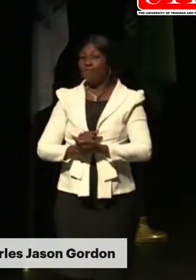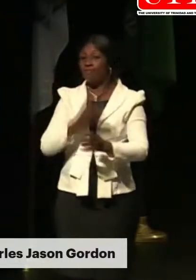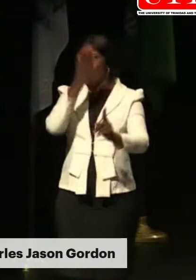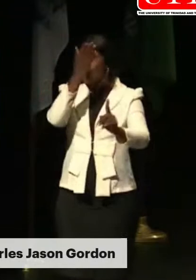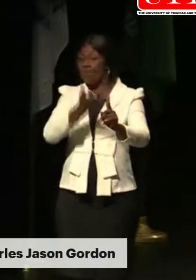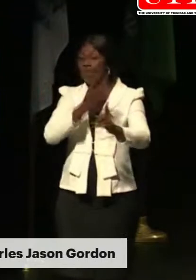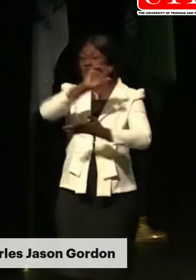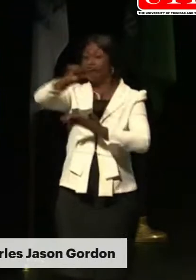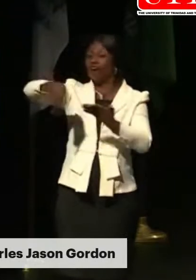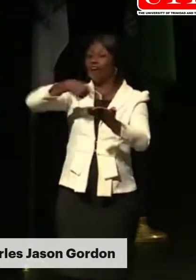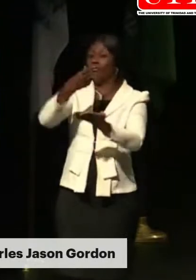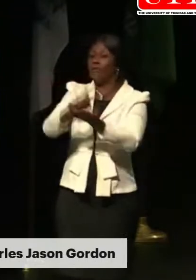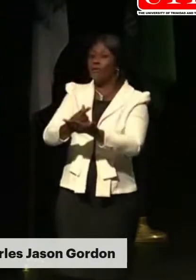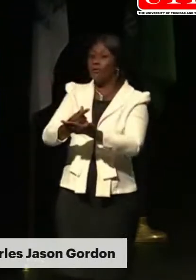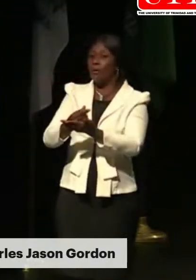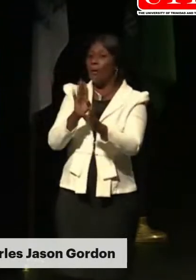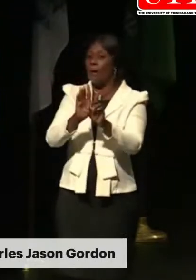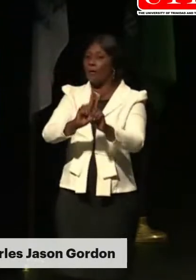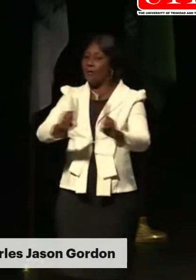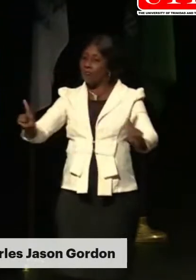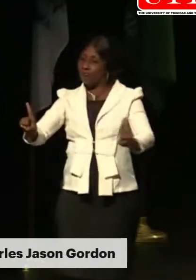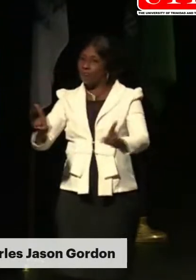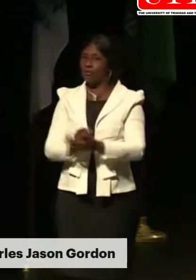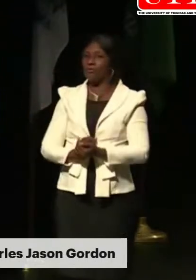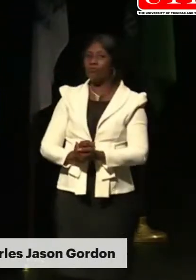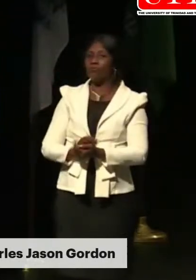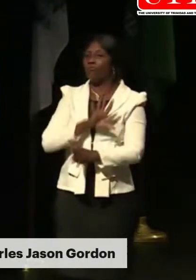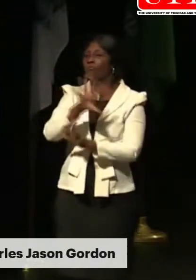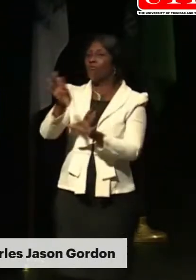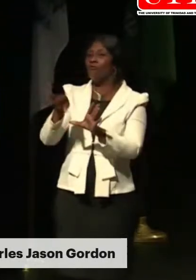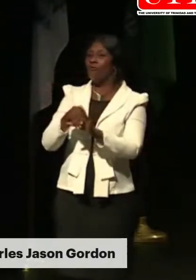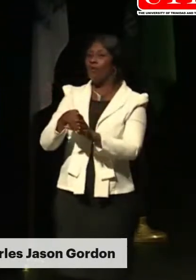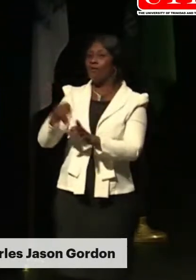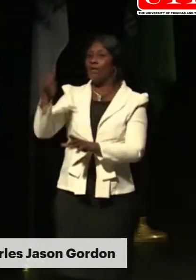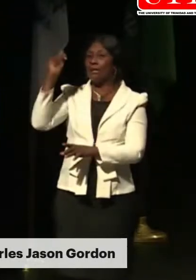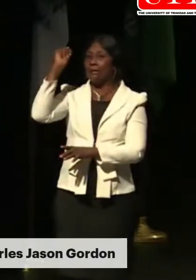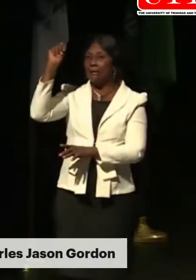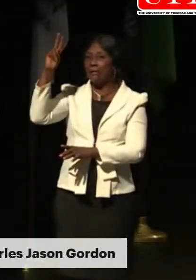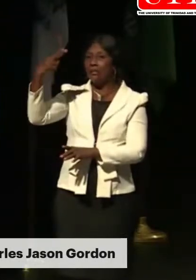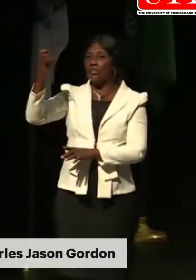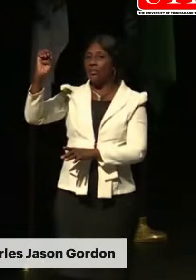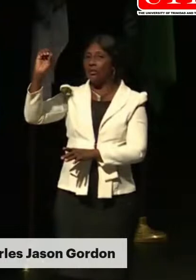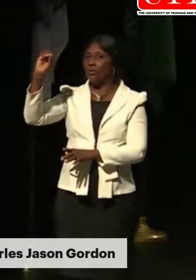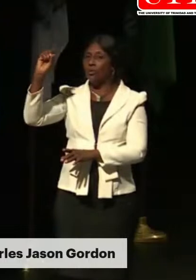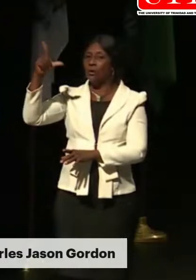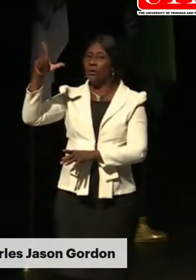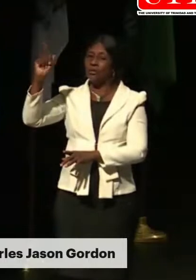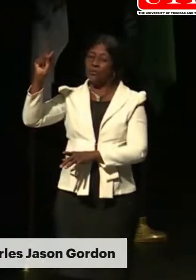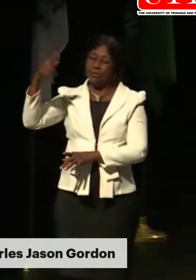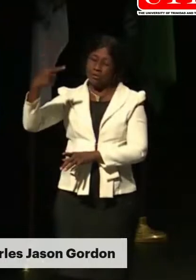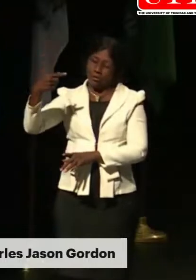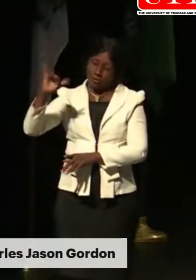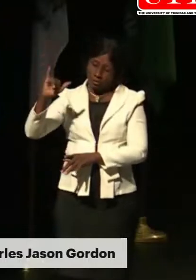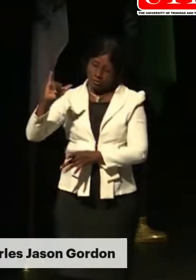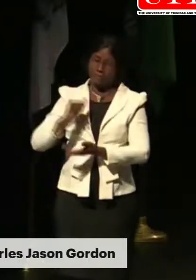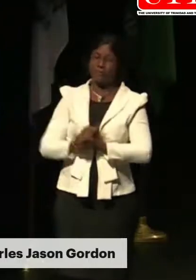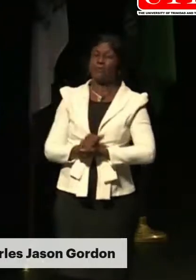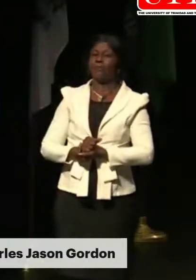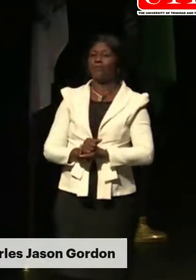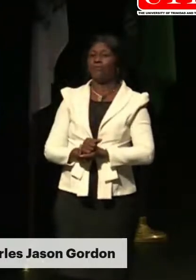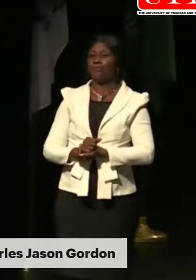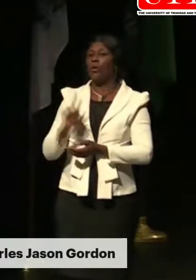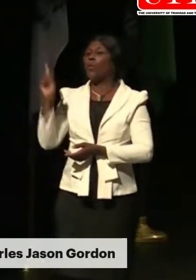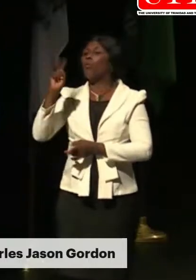graduated with a Bachelor of Arts degree in theology with first class honors from the University of the West